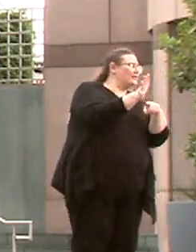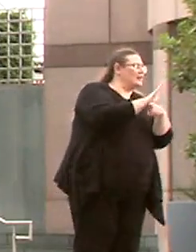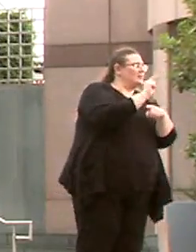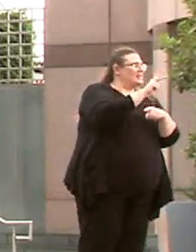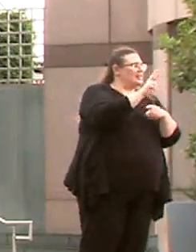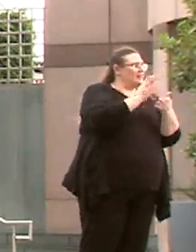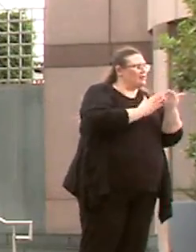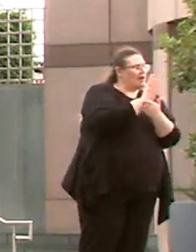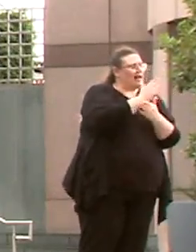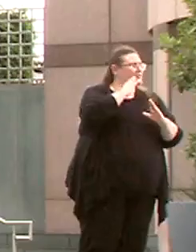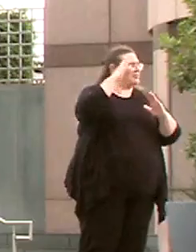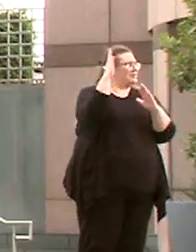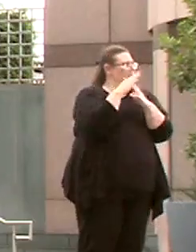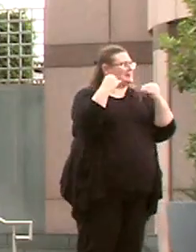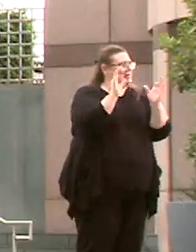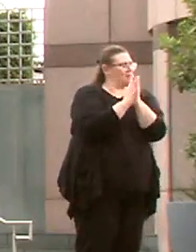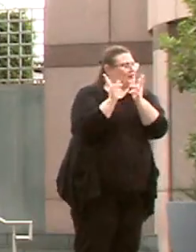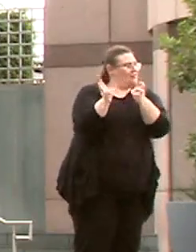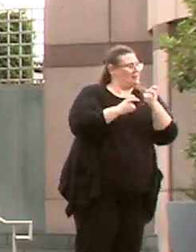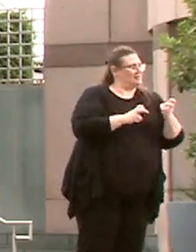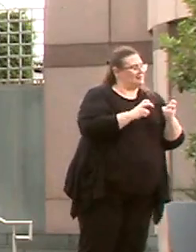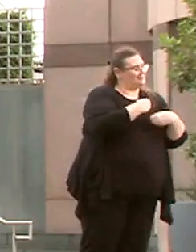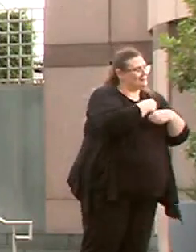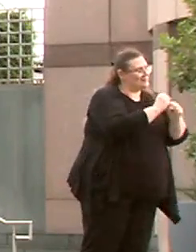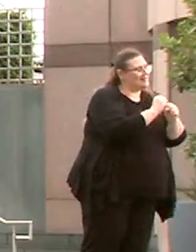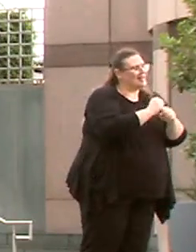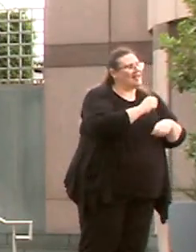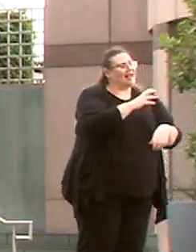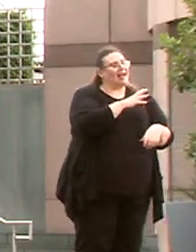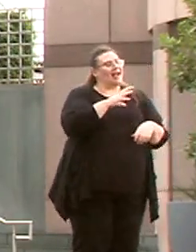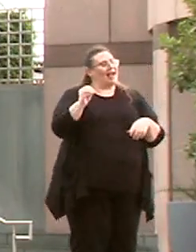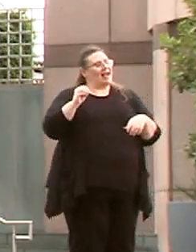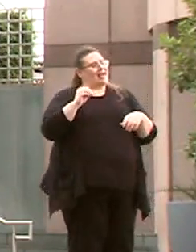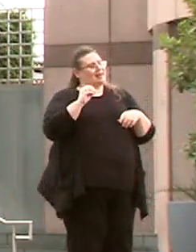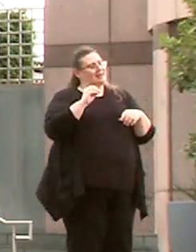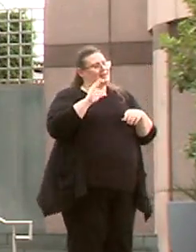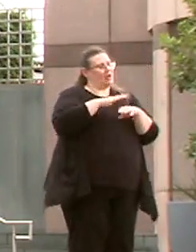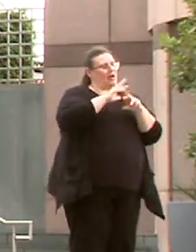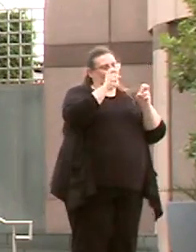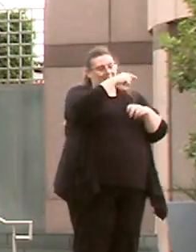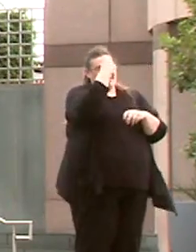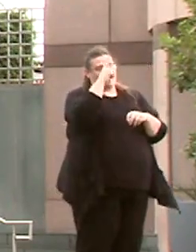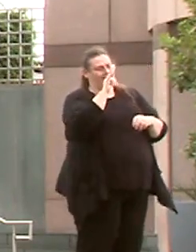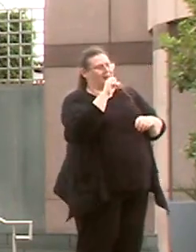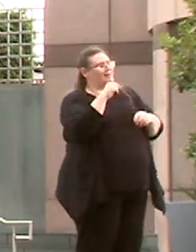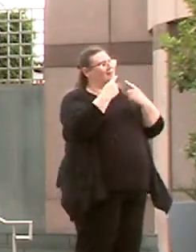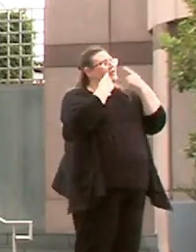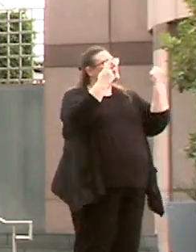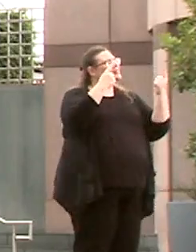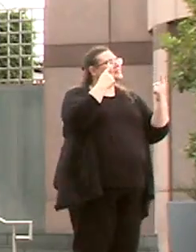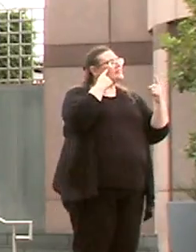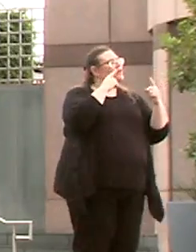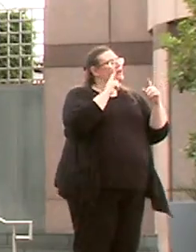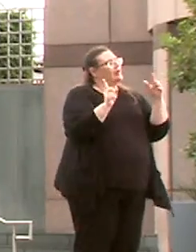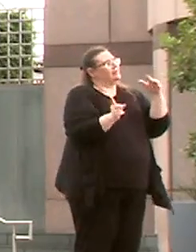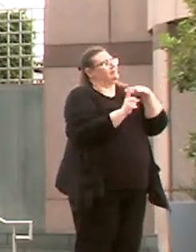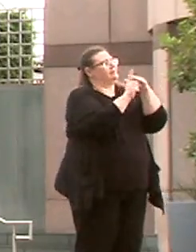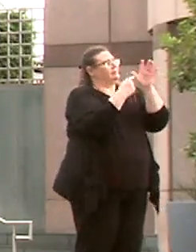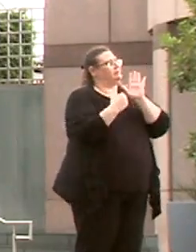to best-selling books, and is featured. The first case is currently on the blacklist. He is well known for his on-screen